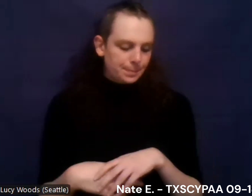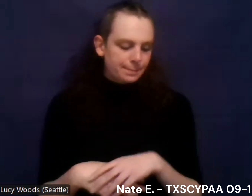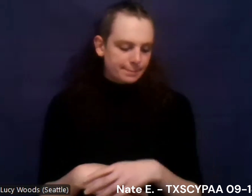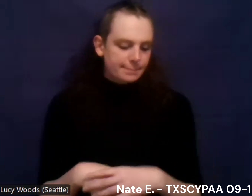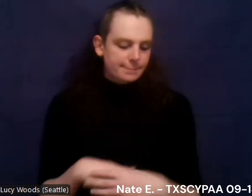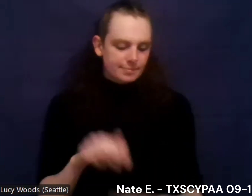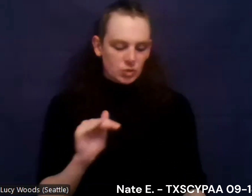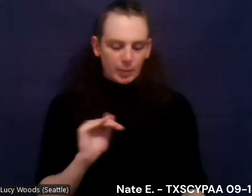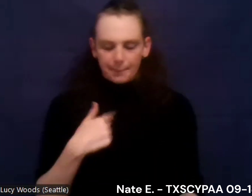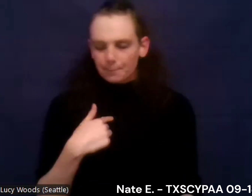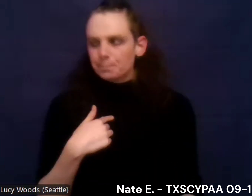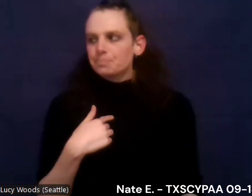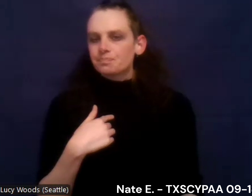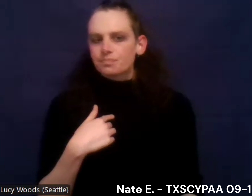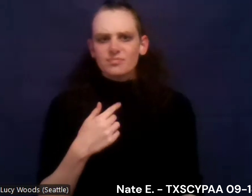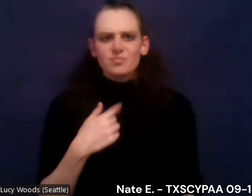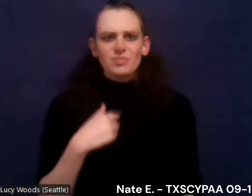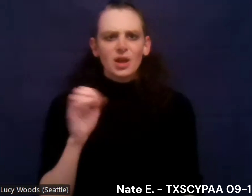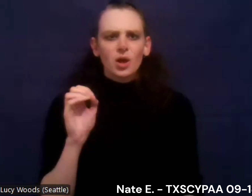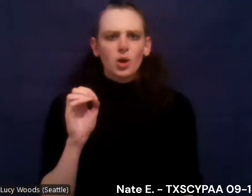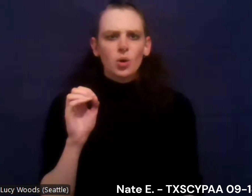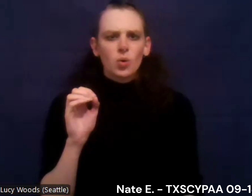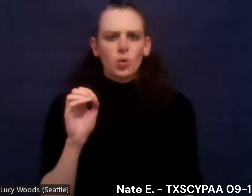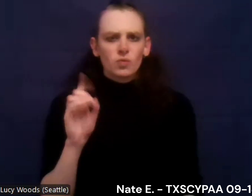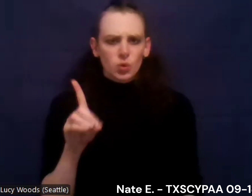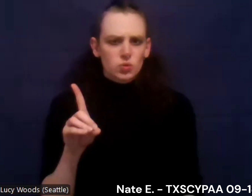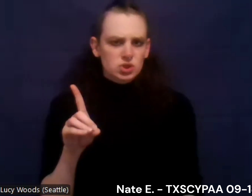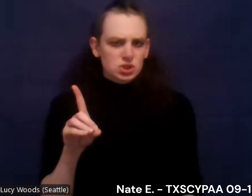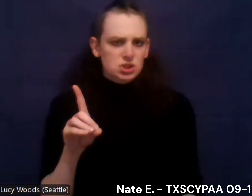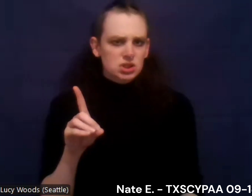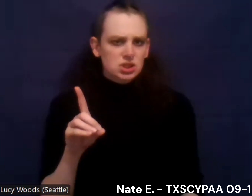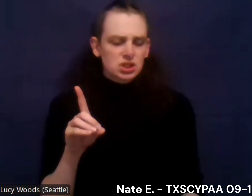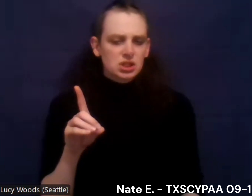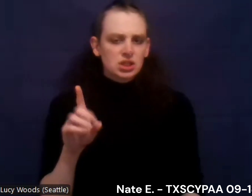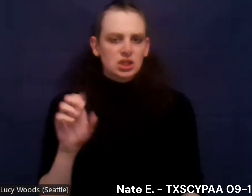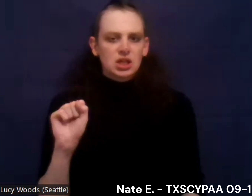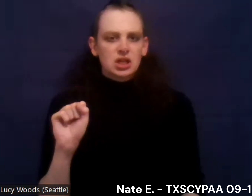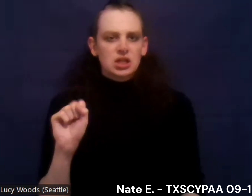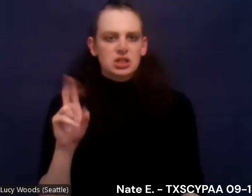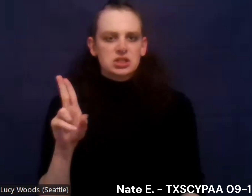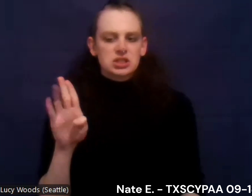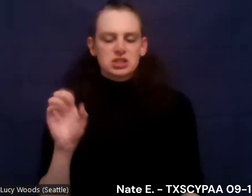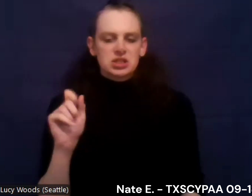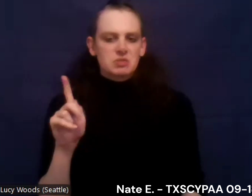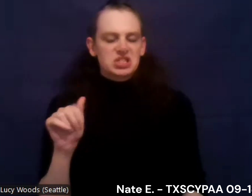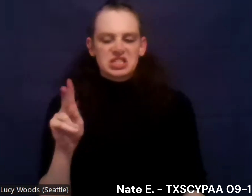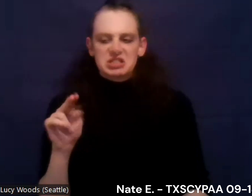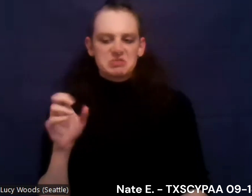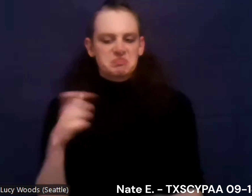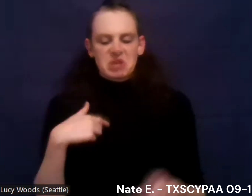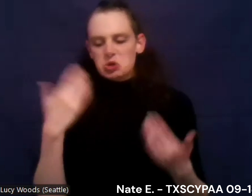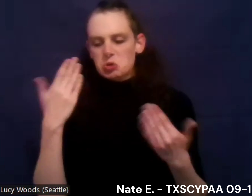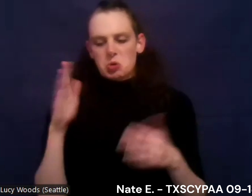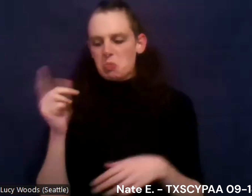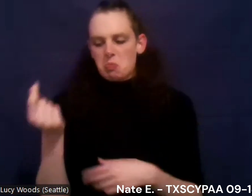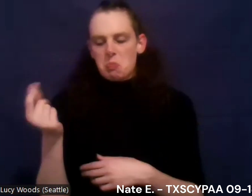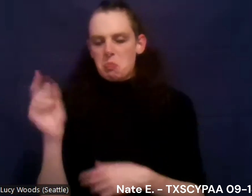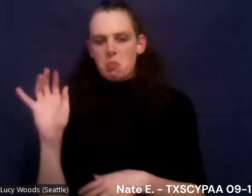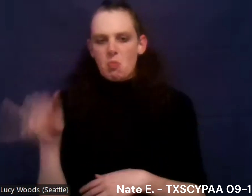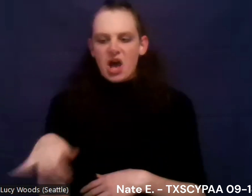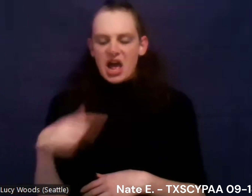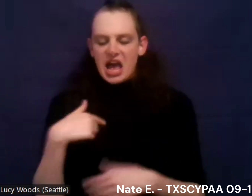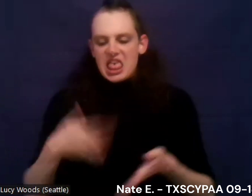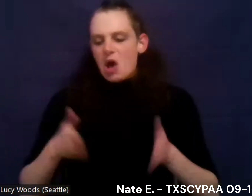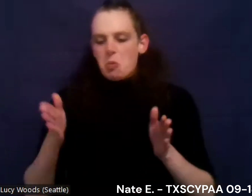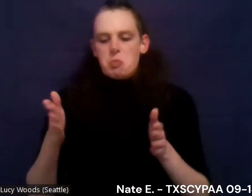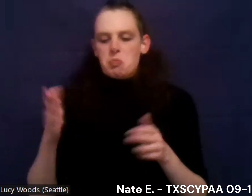excuse me, I overdosed on a substance that I let just some random person inject into me because I didn't care anymore.